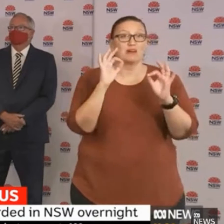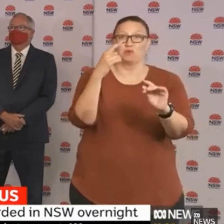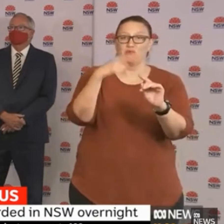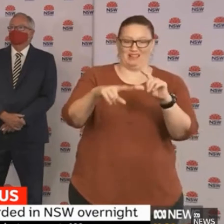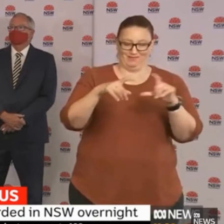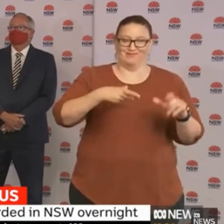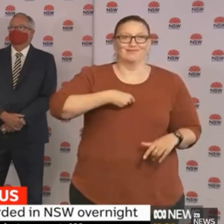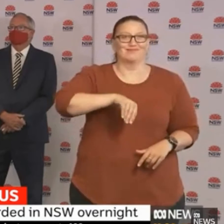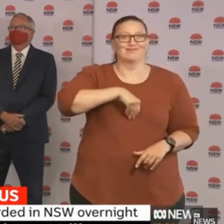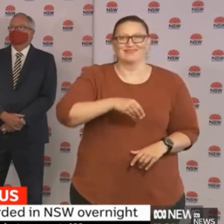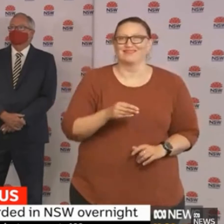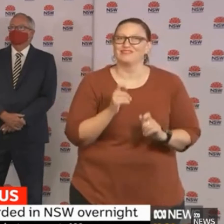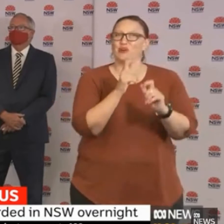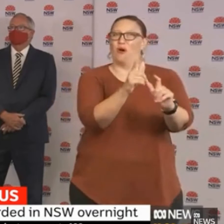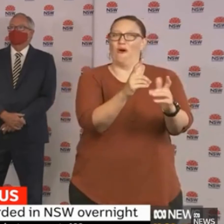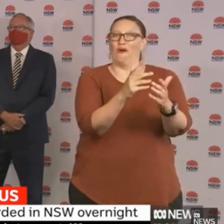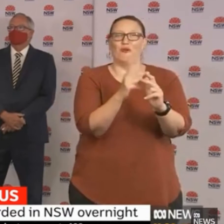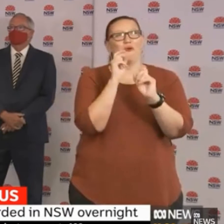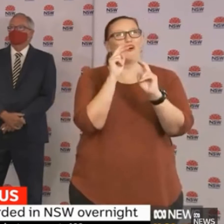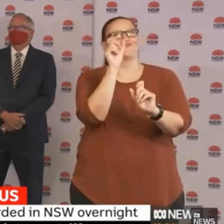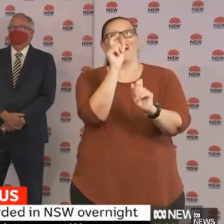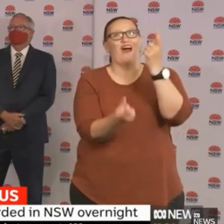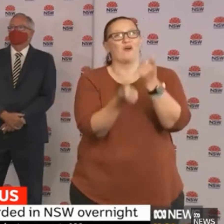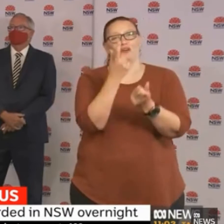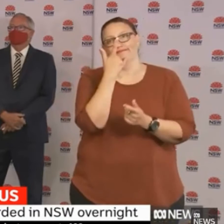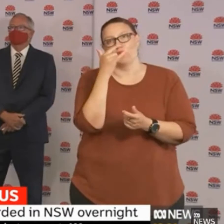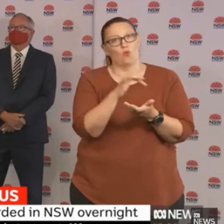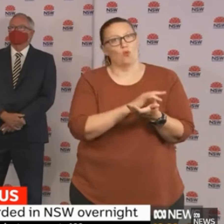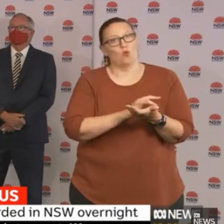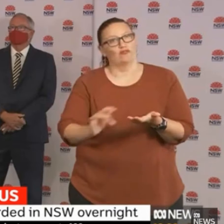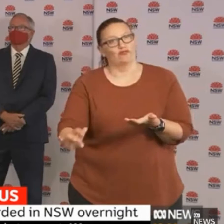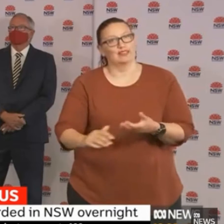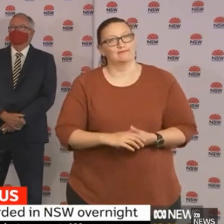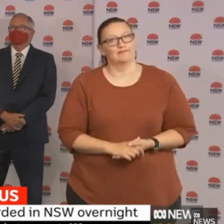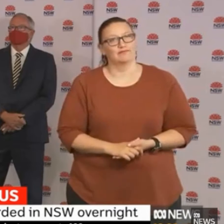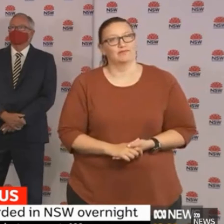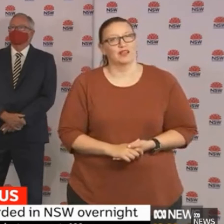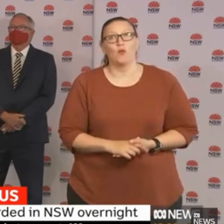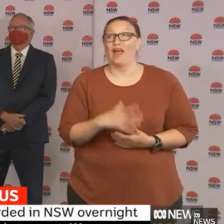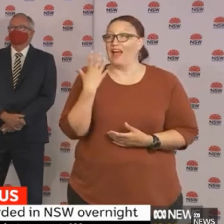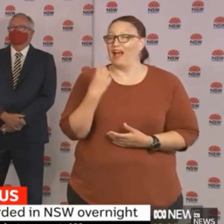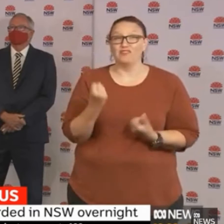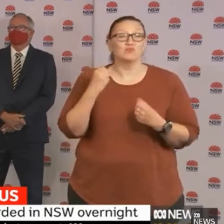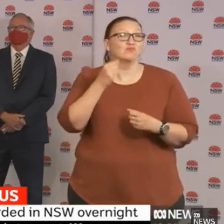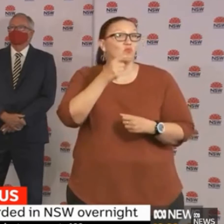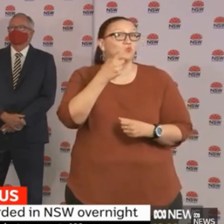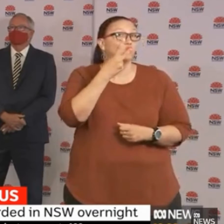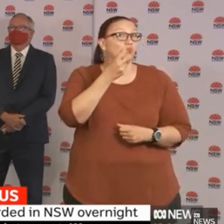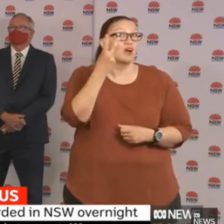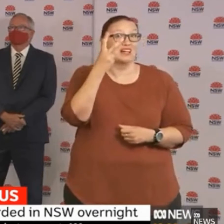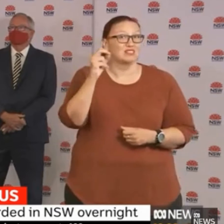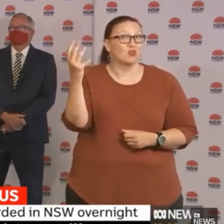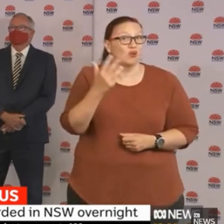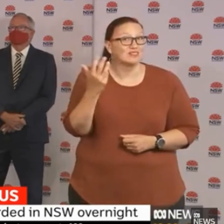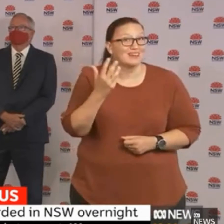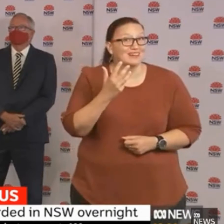take this opportunity to say you're in the top of our minds and thoughts. We still have fireys from last year we haven't been able to thank properly, and obviously all